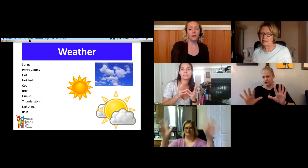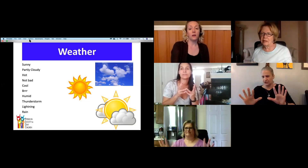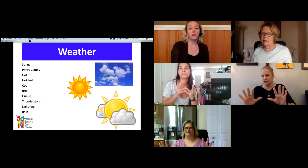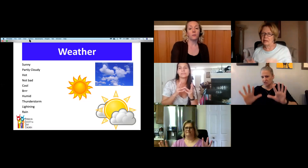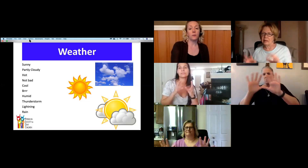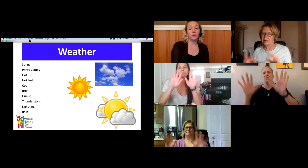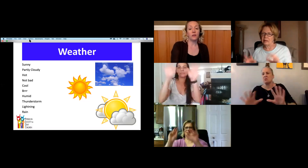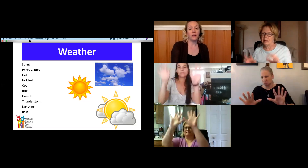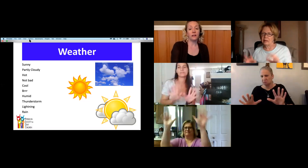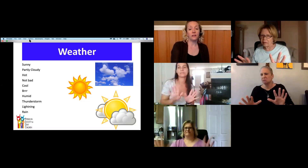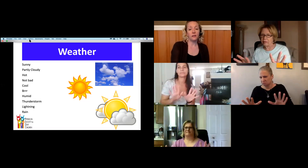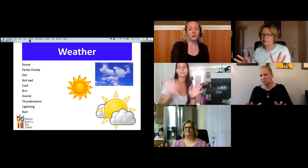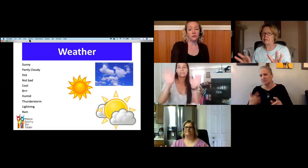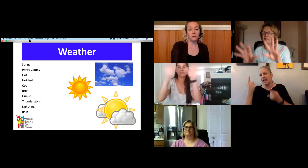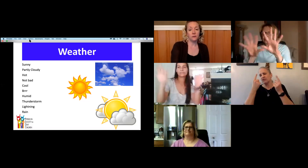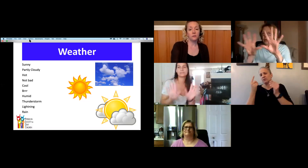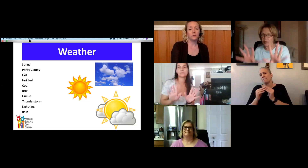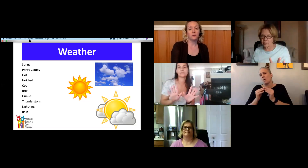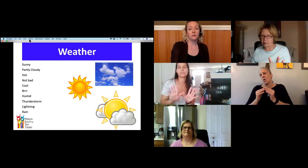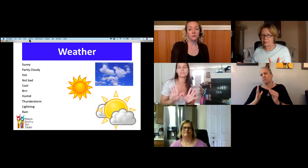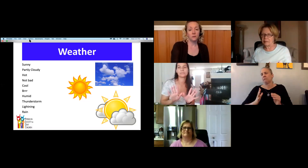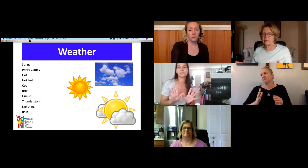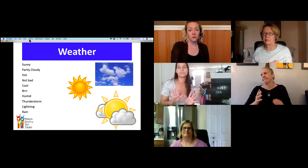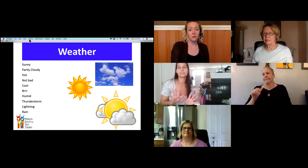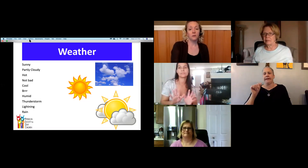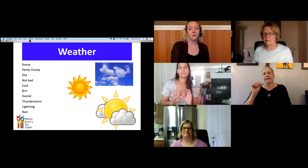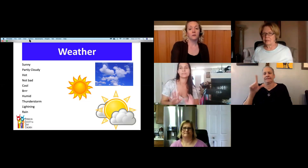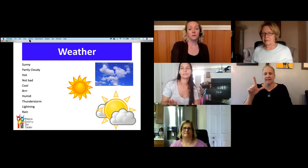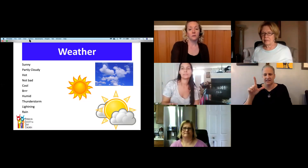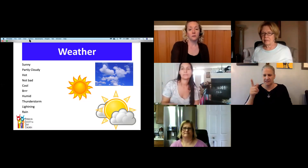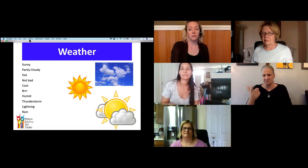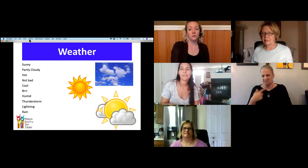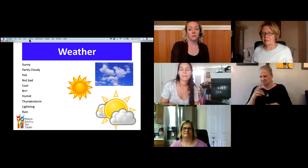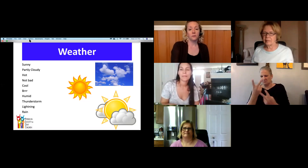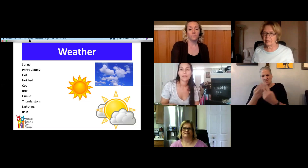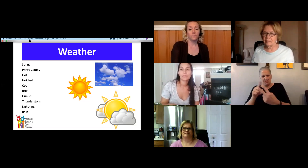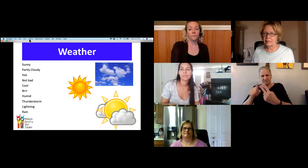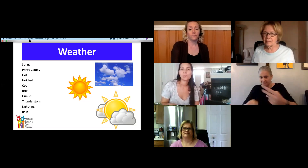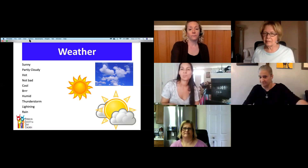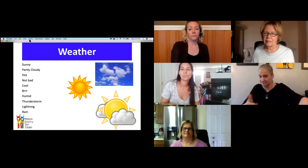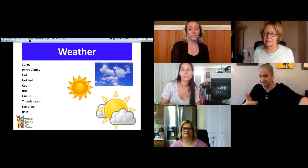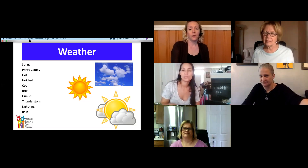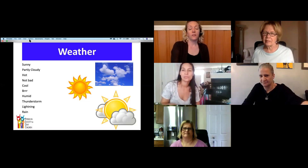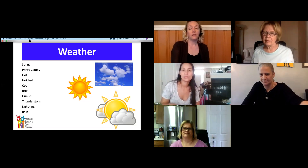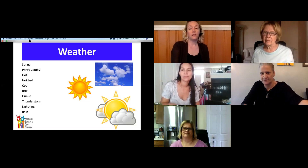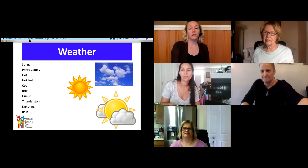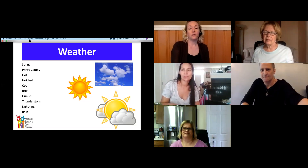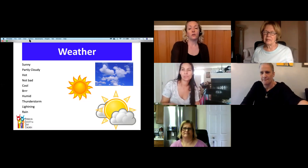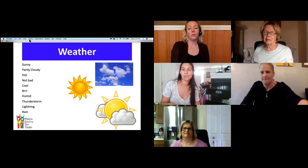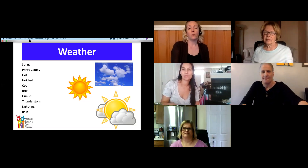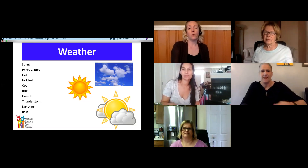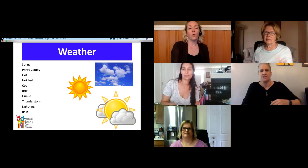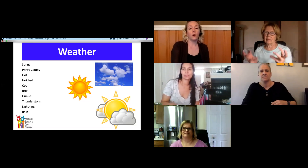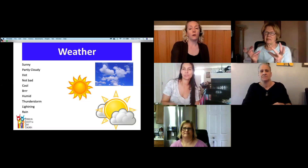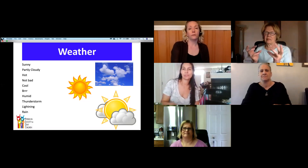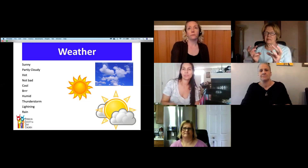this. That's considered more